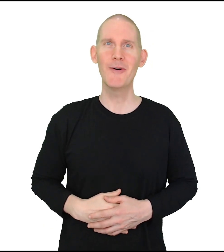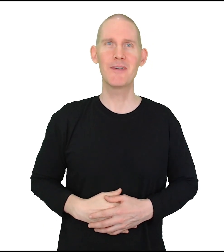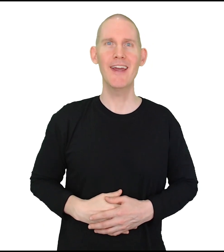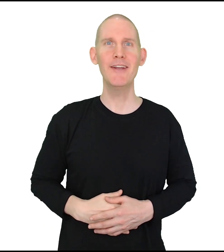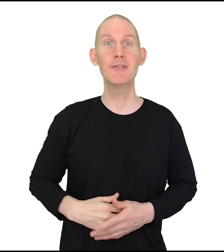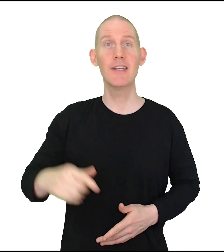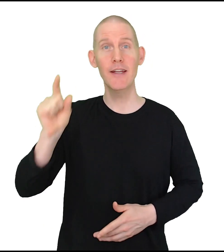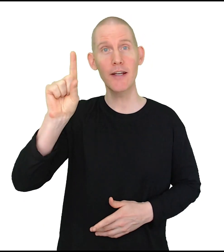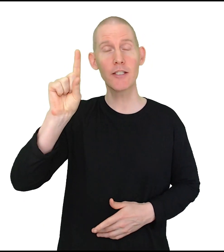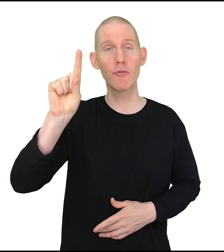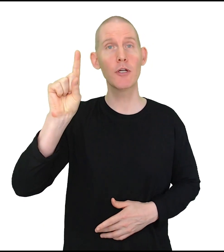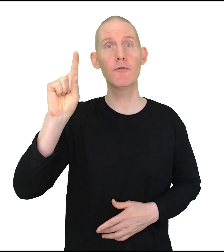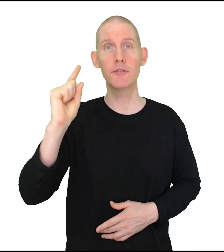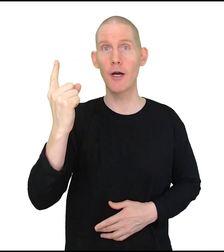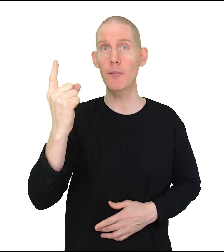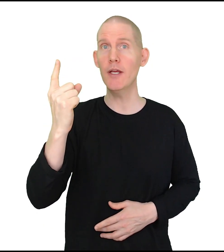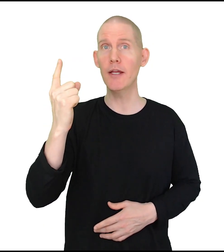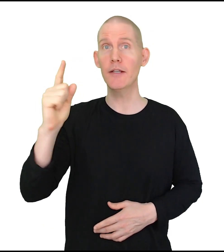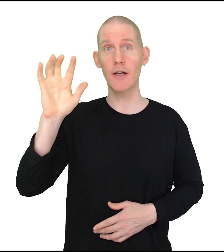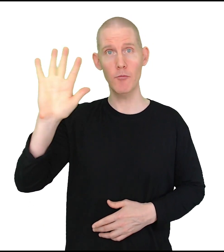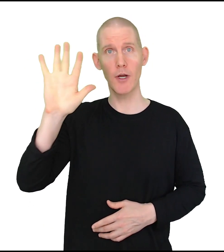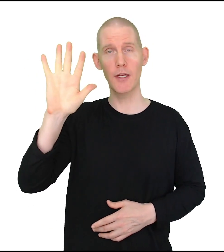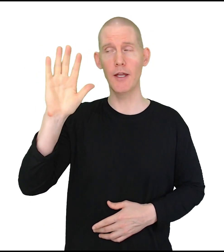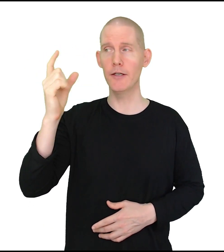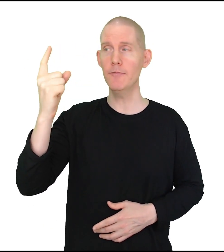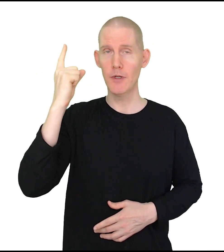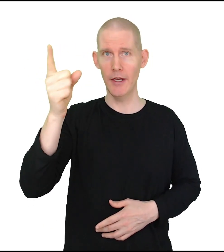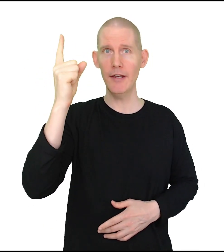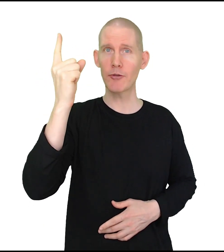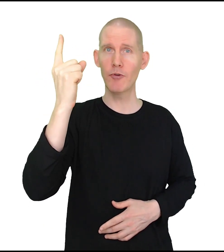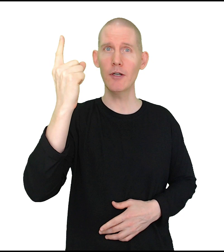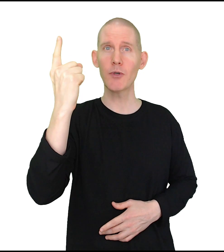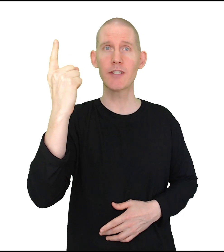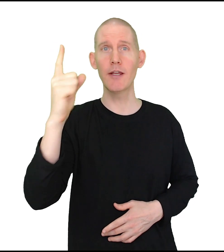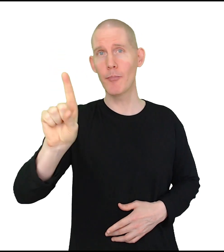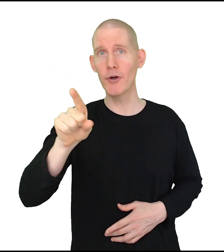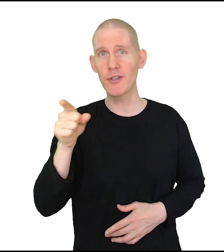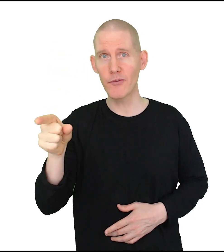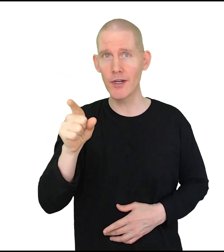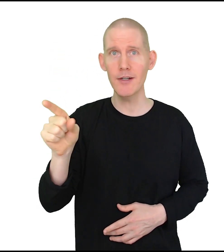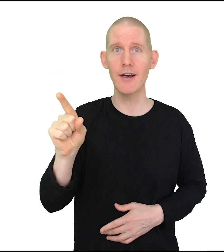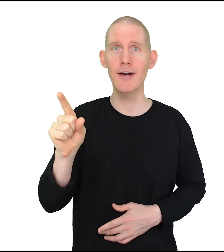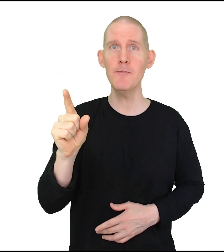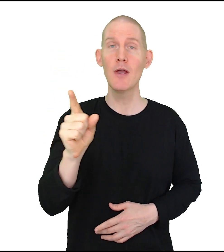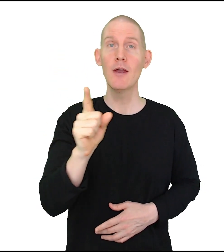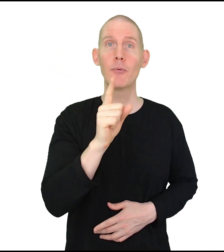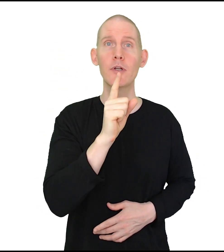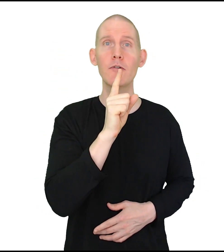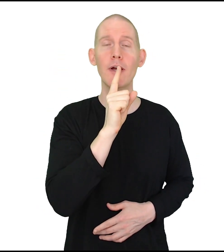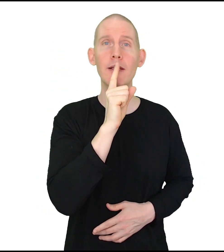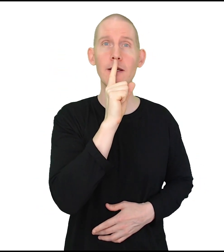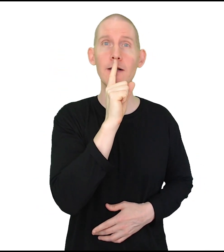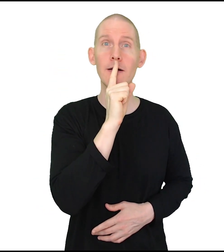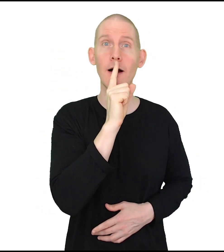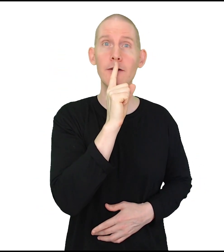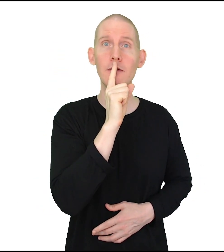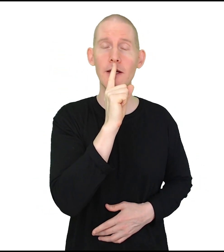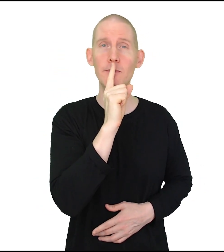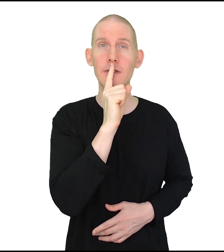Okay, use the index finger of your dominant hand. I'm right-handed. Index finger, we could say the pointer finger. Put it right here on your lips, like